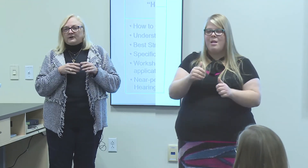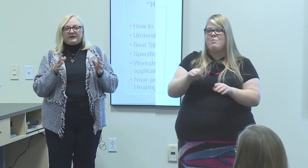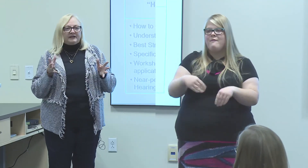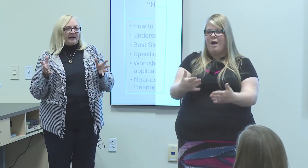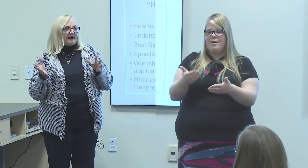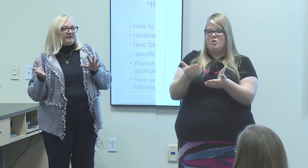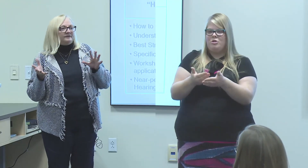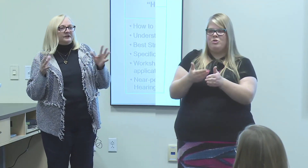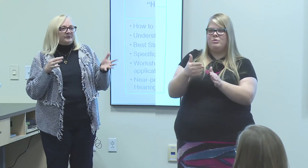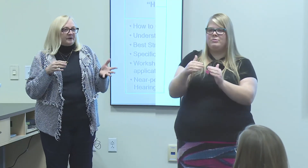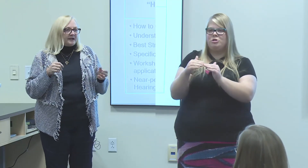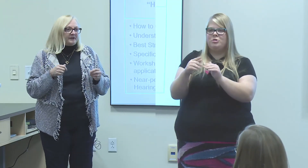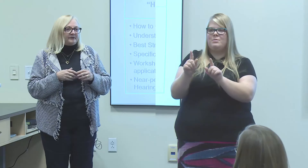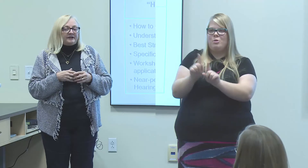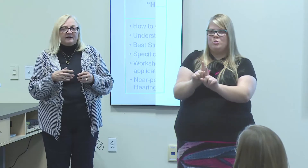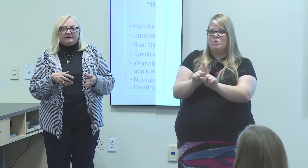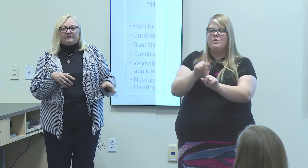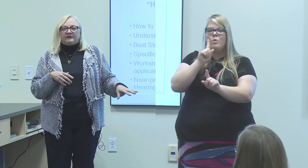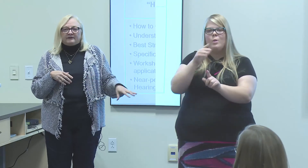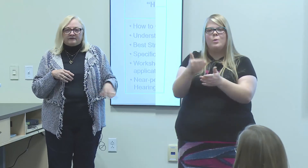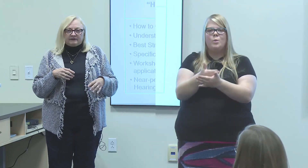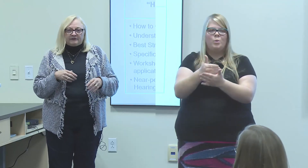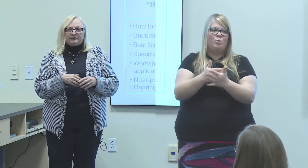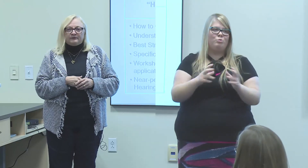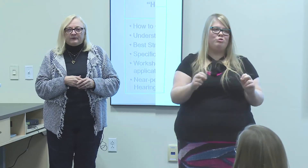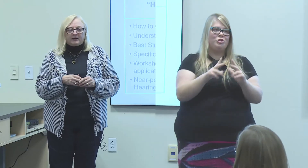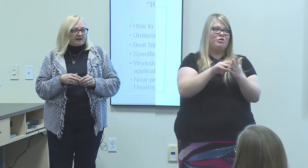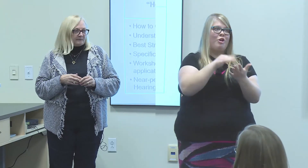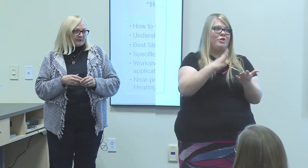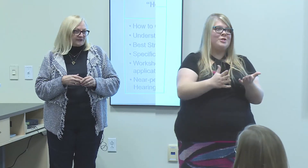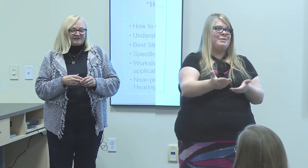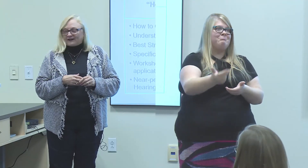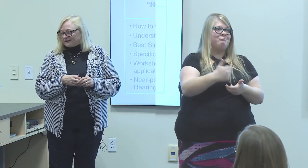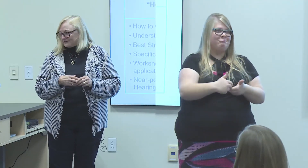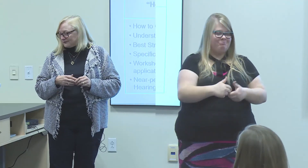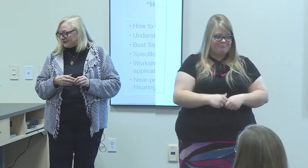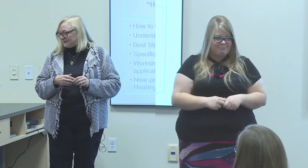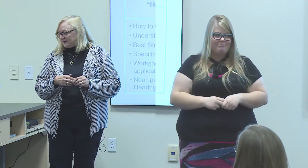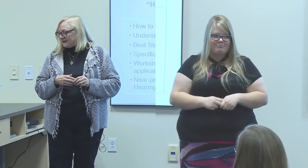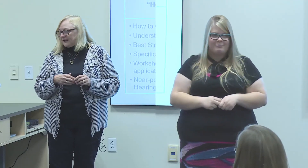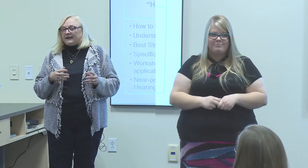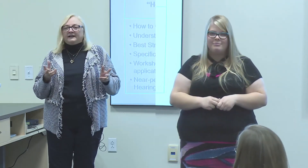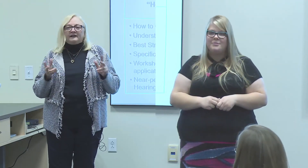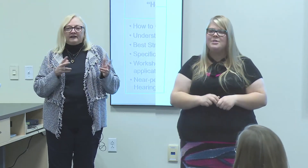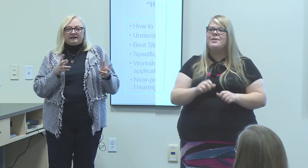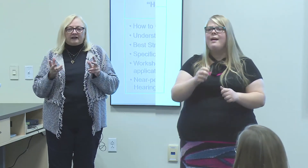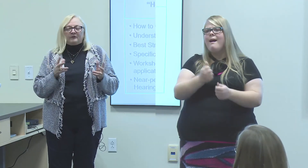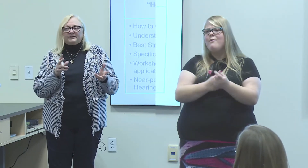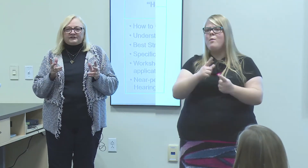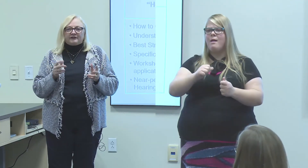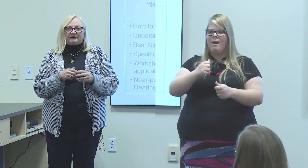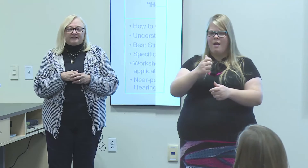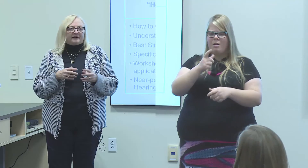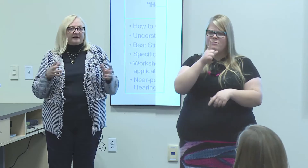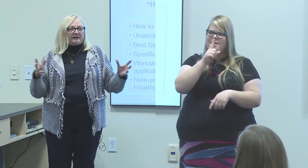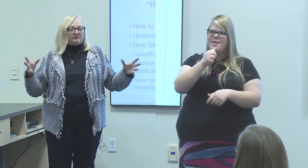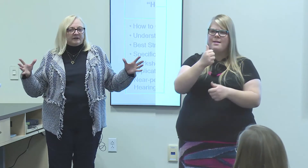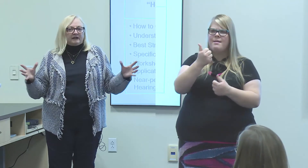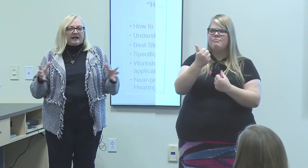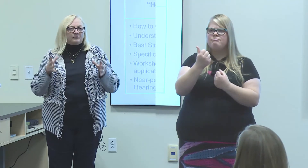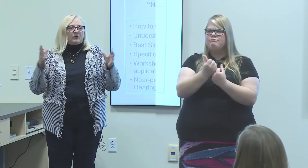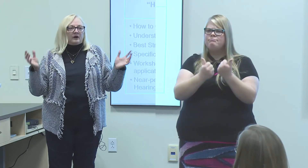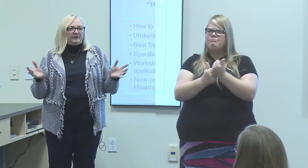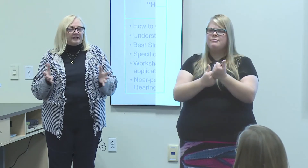And so we can have near peer mentoring for the new Bridges scholars who come in. And it'll help each other, I think,